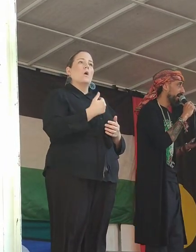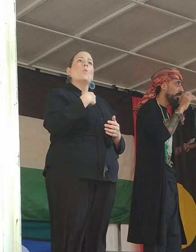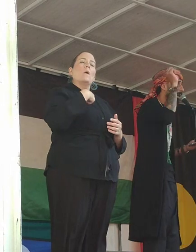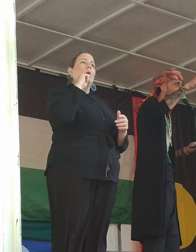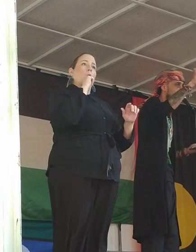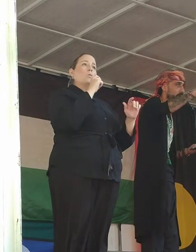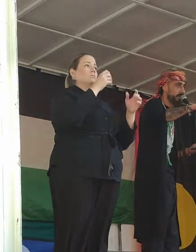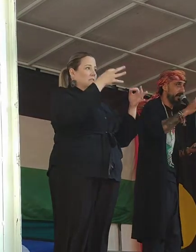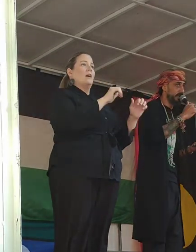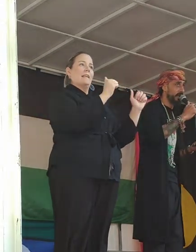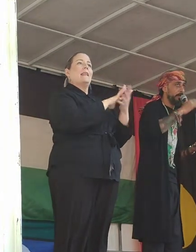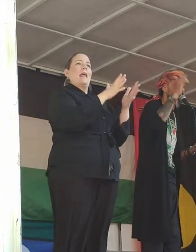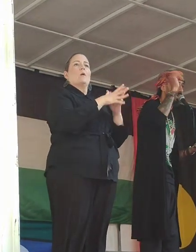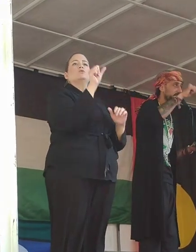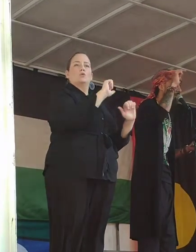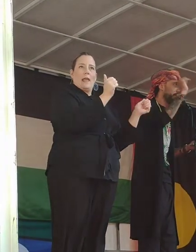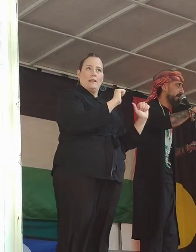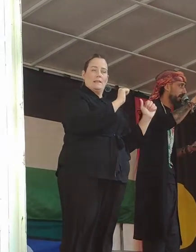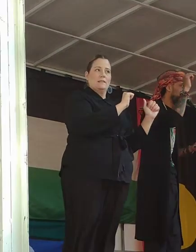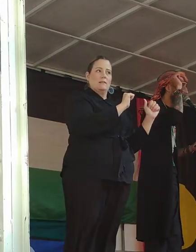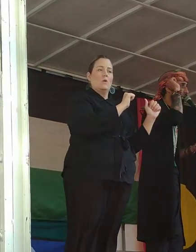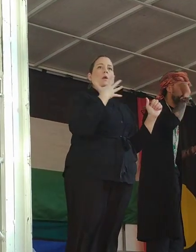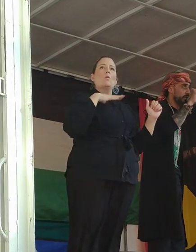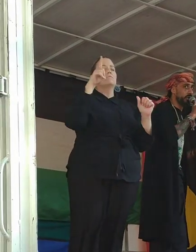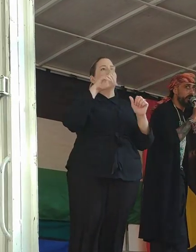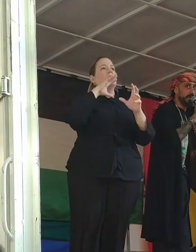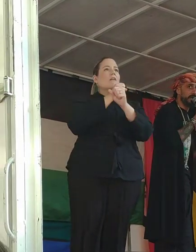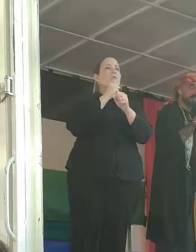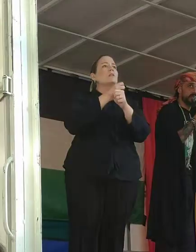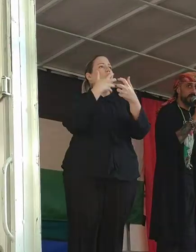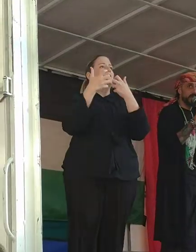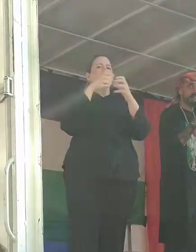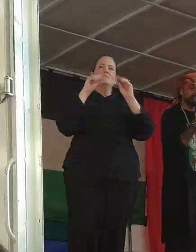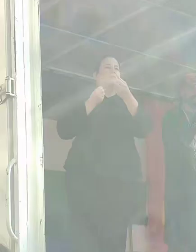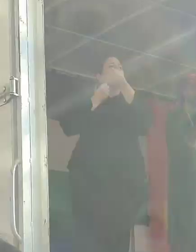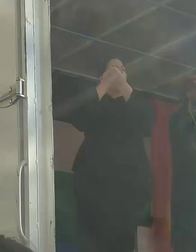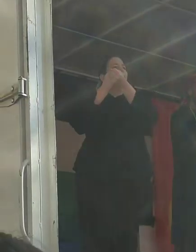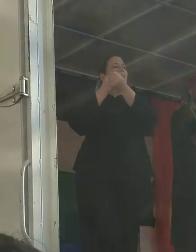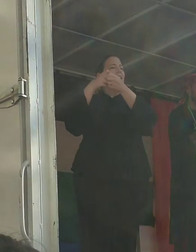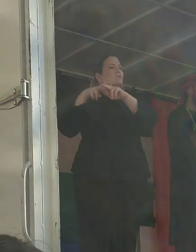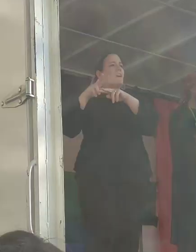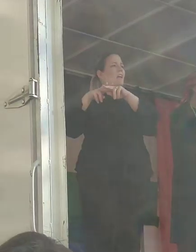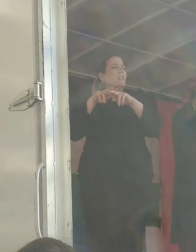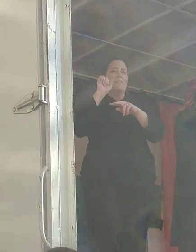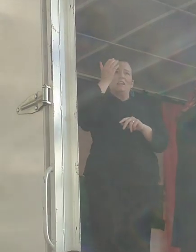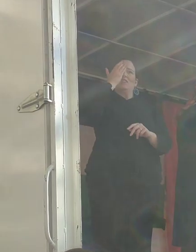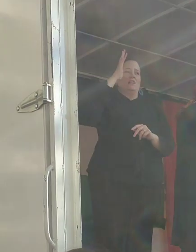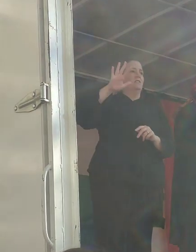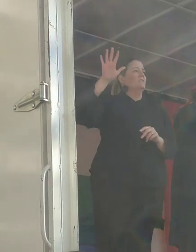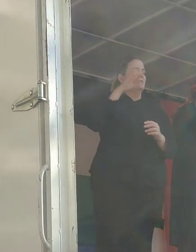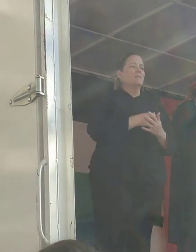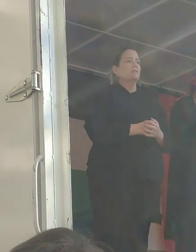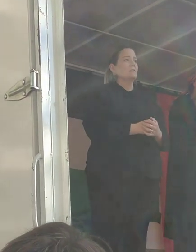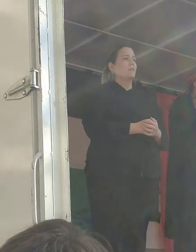will end it the way how it's supposed to end, by ending complicity with the so-called Israel and the Zionist